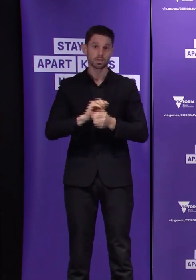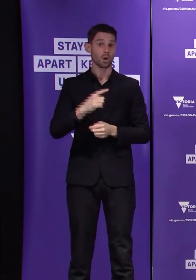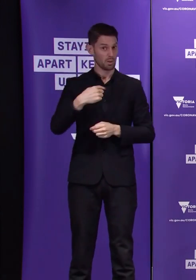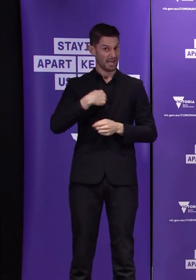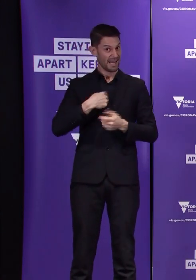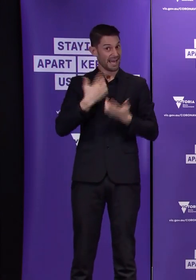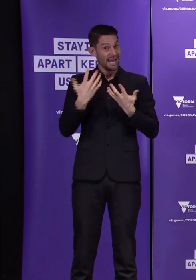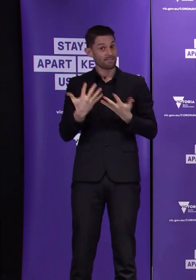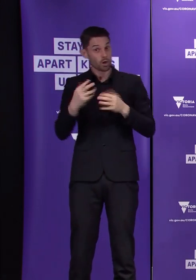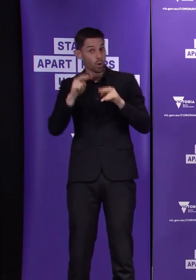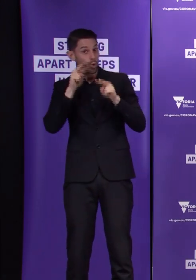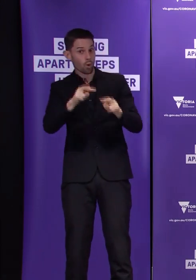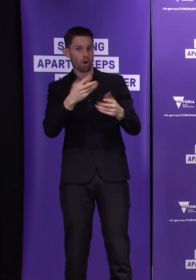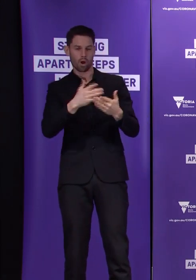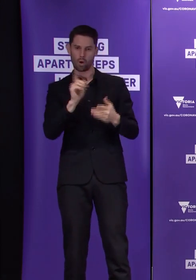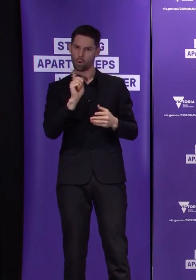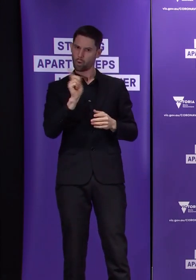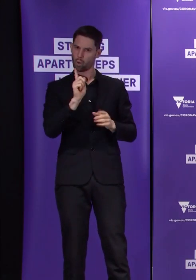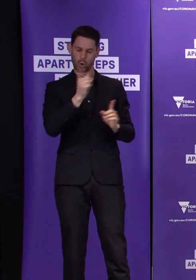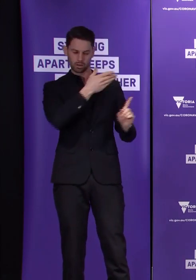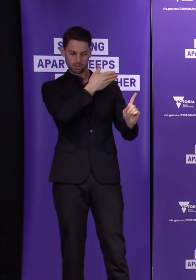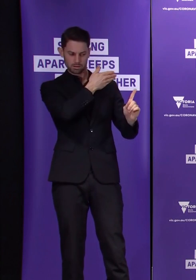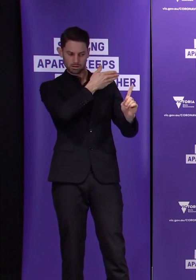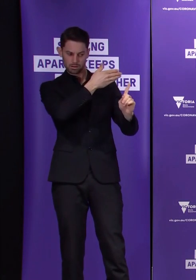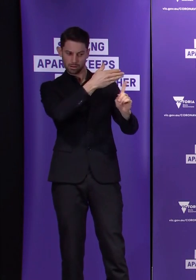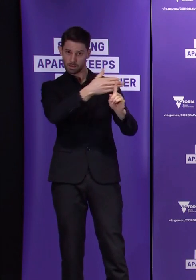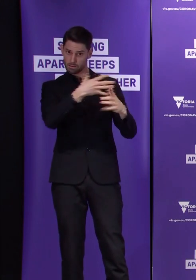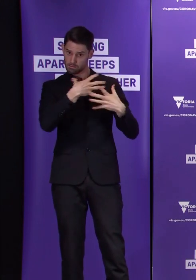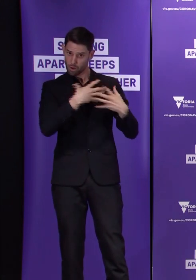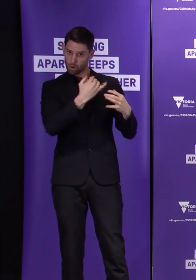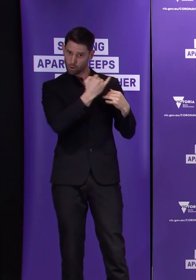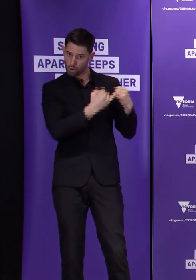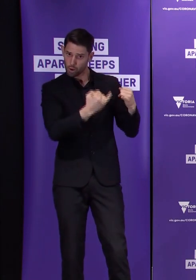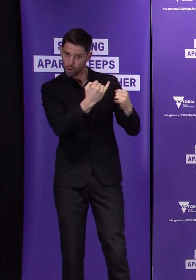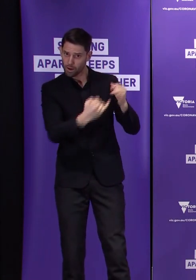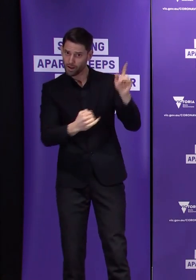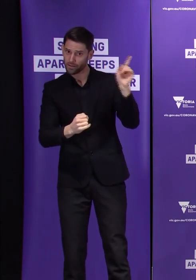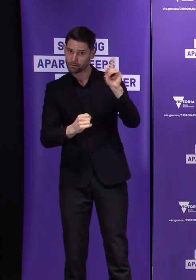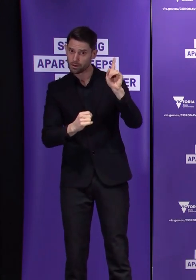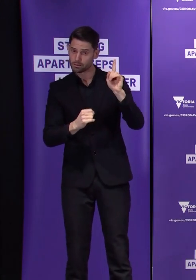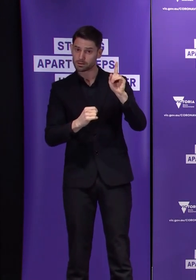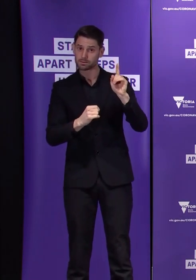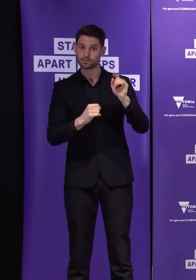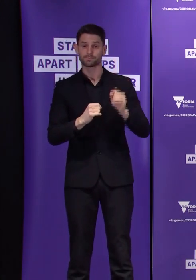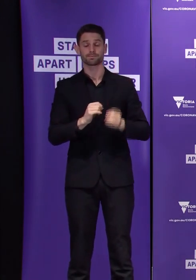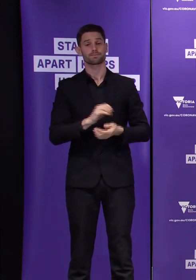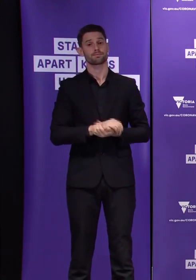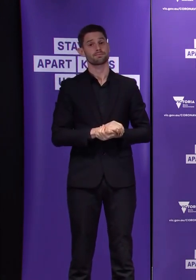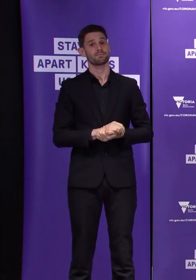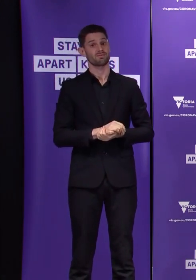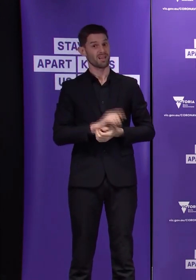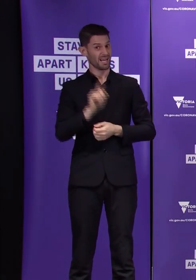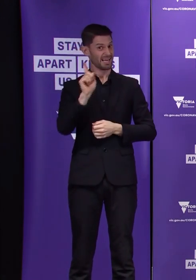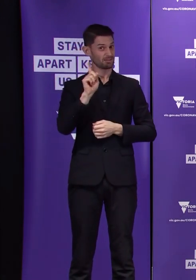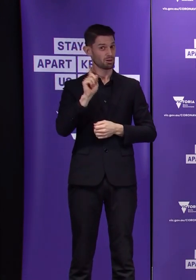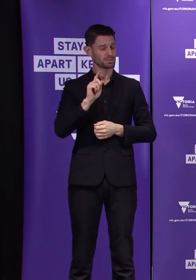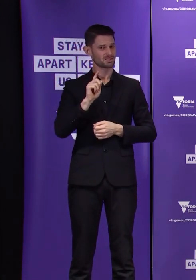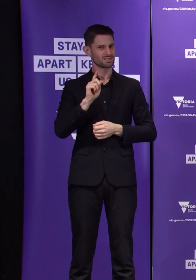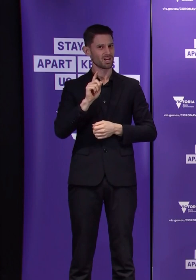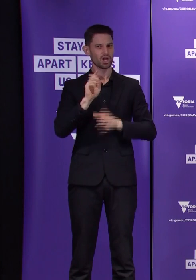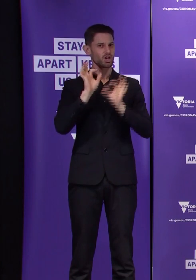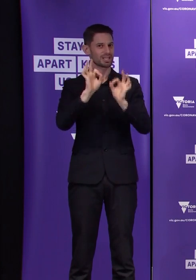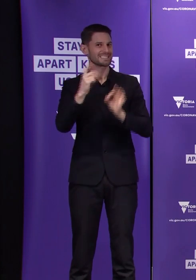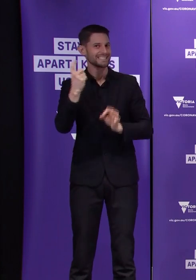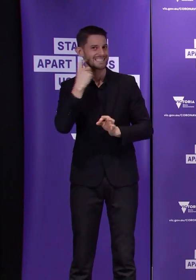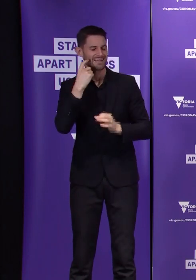picture tells us about the rate of family violence in our community. That, as I've said, that picture is very complex, more